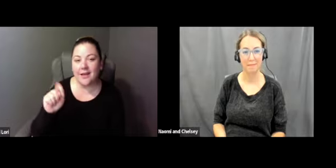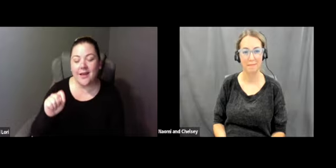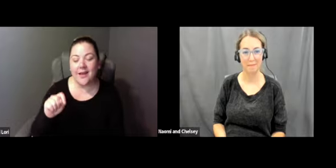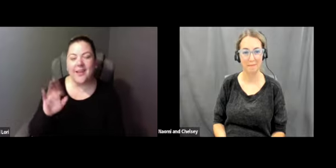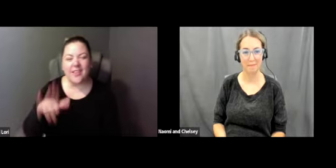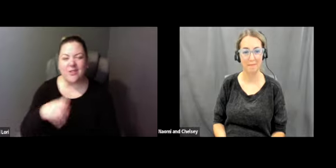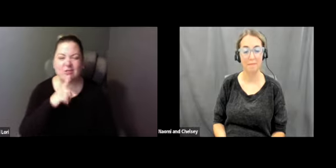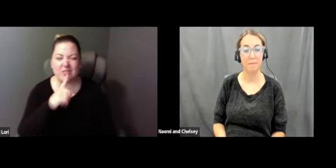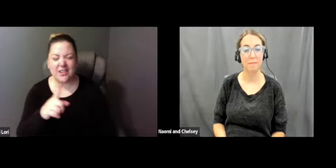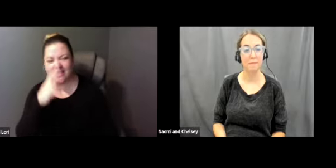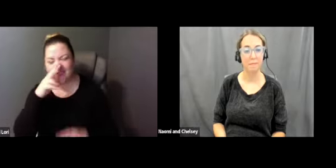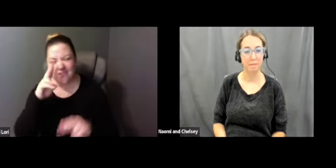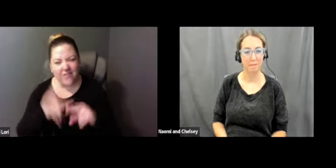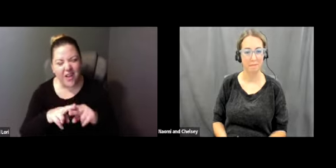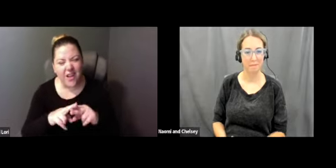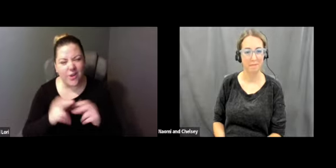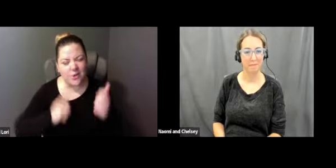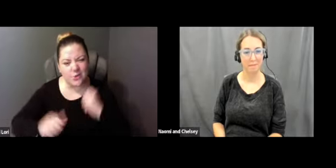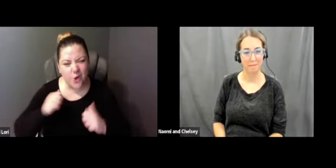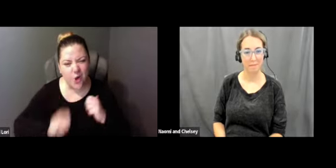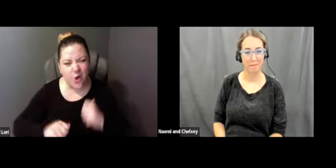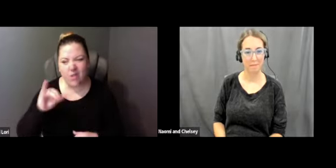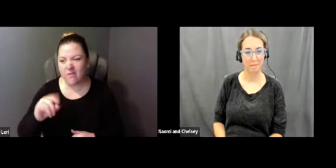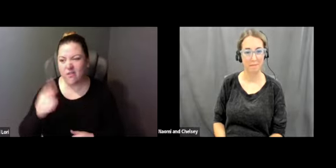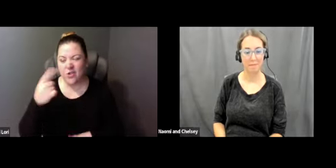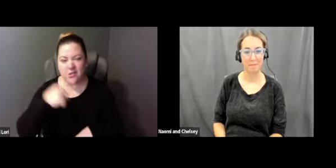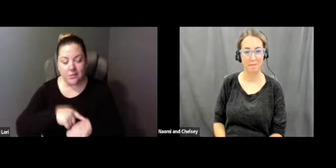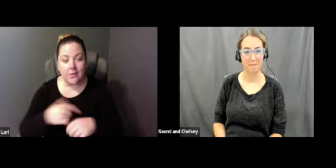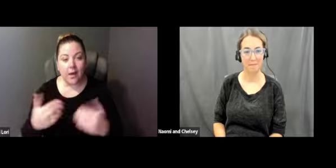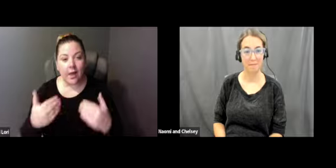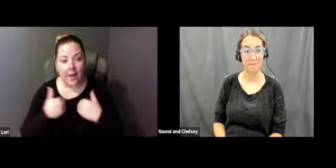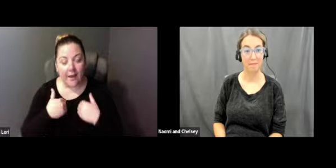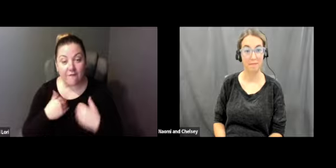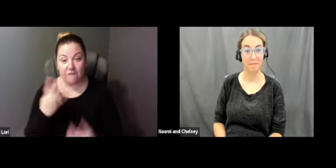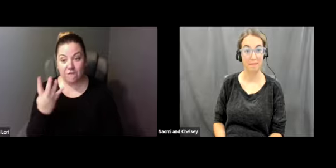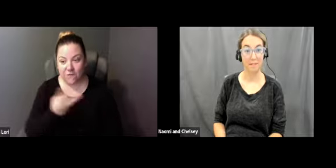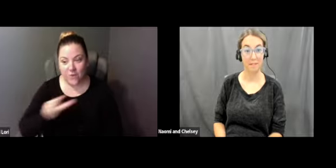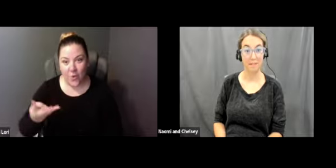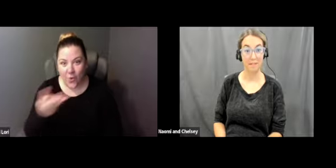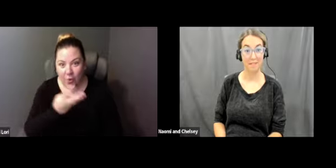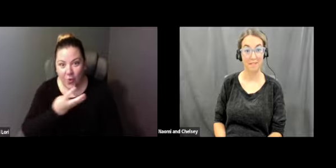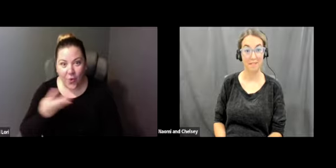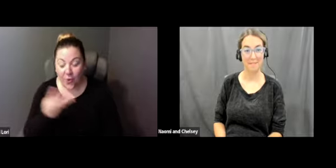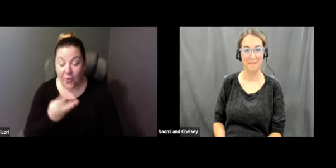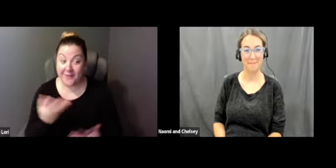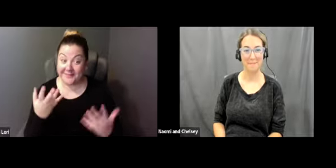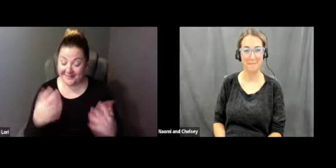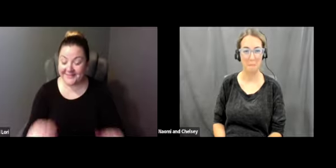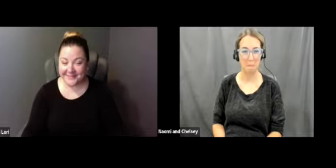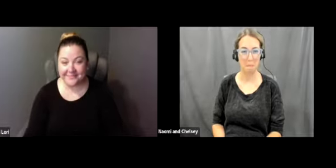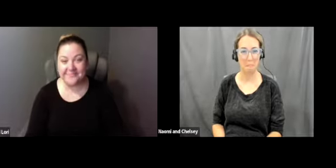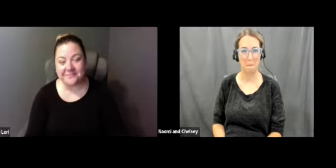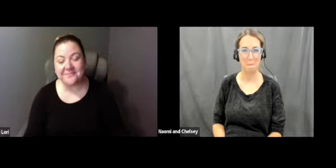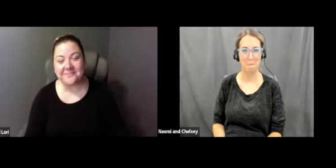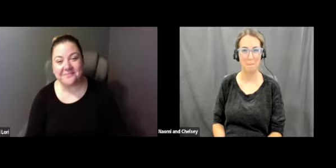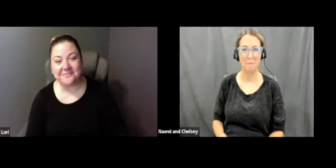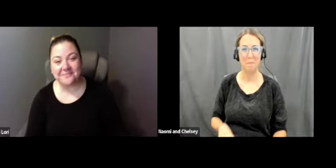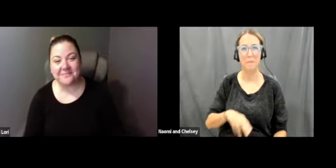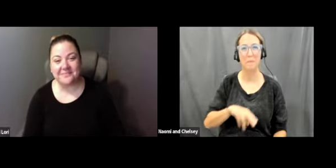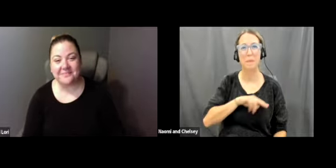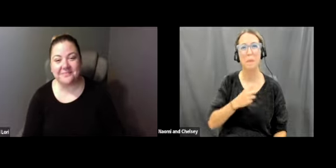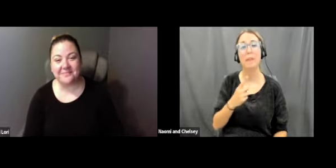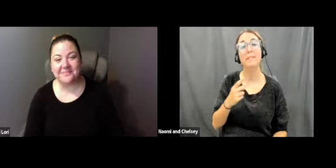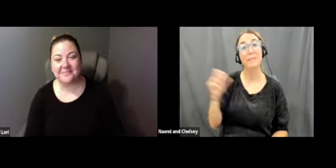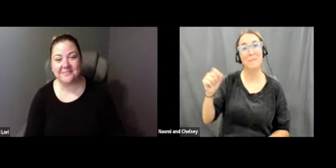episode, and that's the first time we have had a 4-person episode. So yeah, it was a